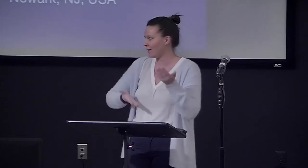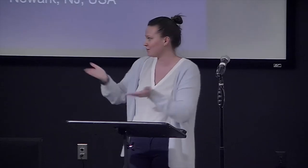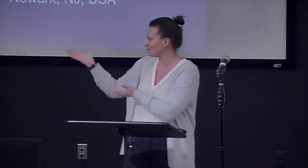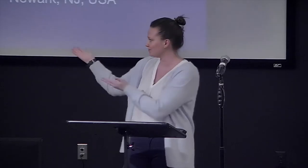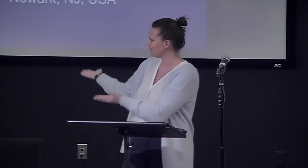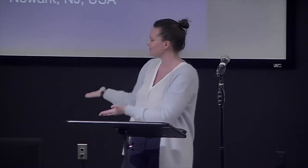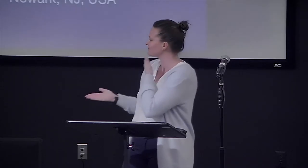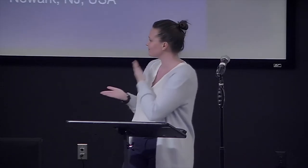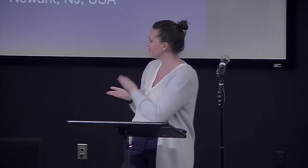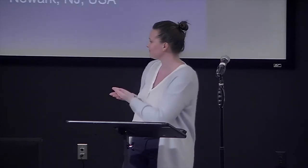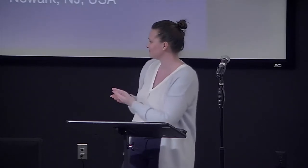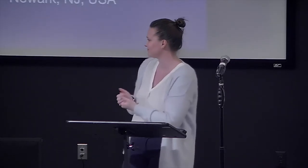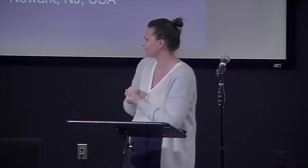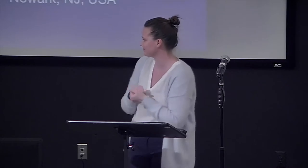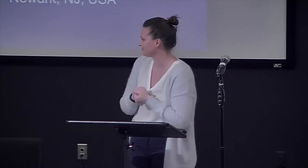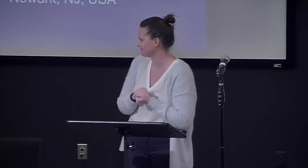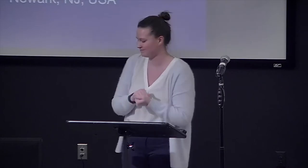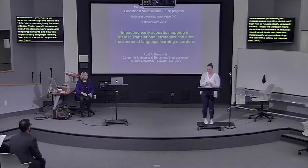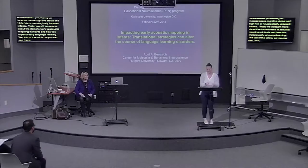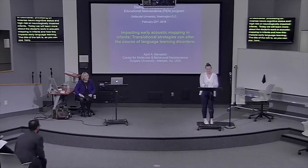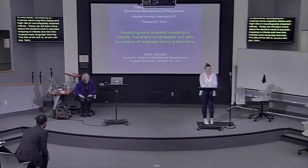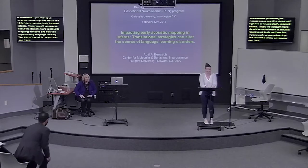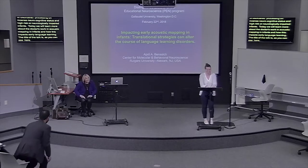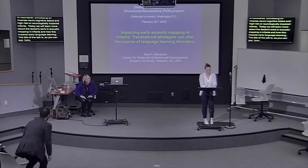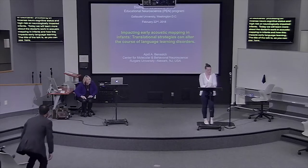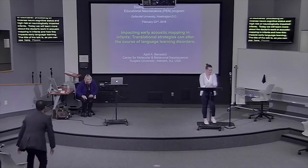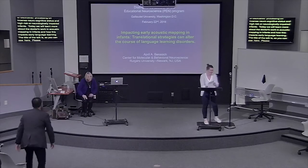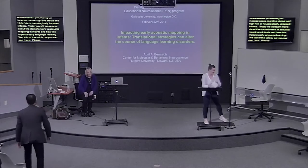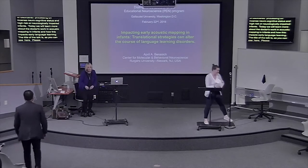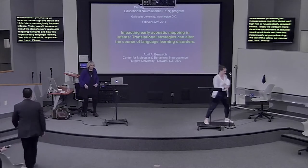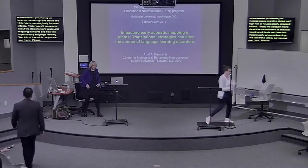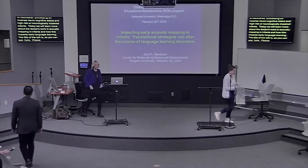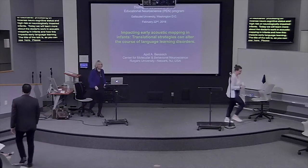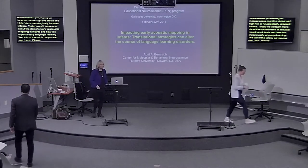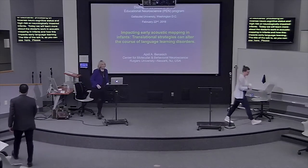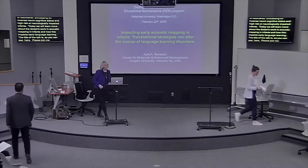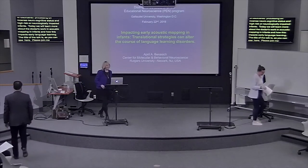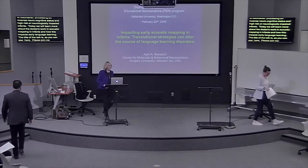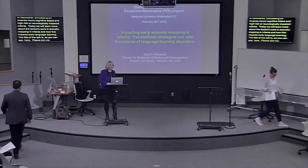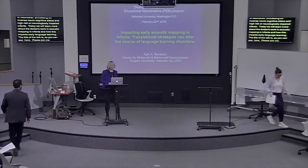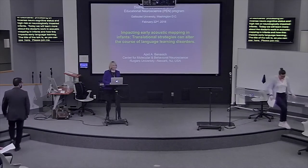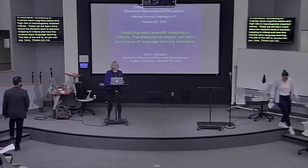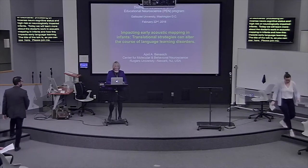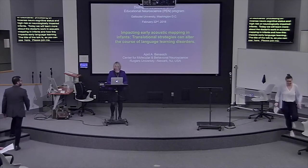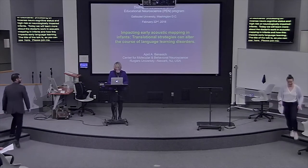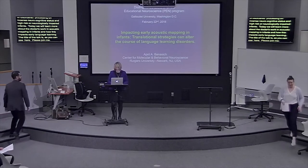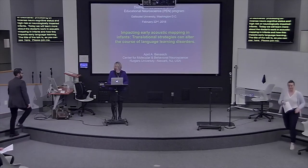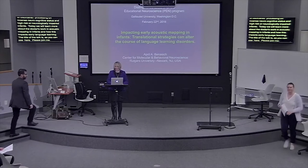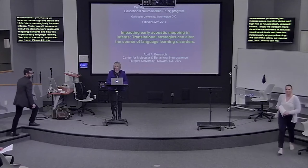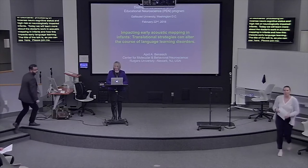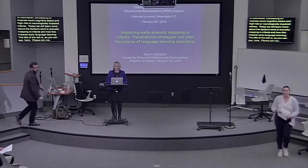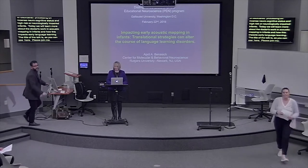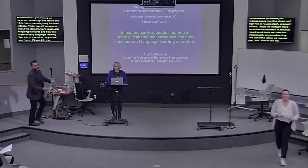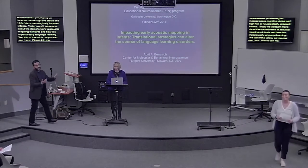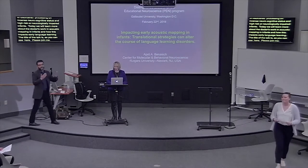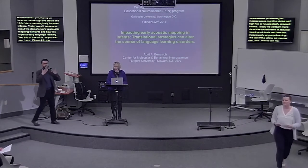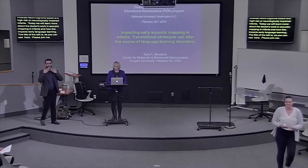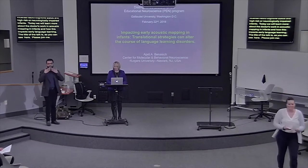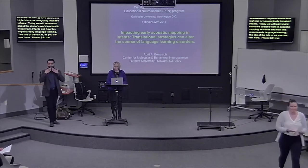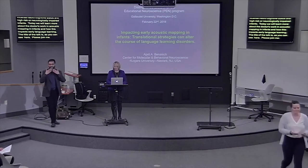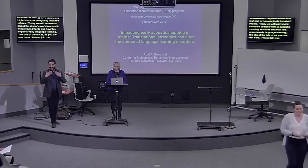please join me in welcoming dr. Benisic thank you